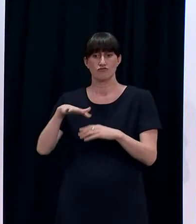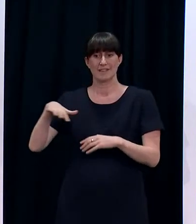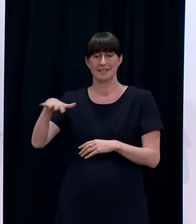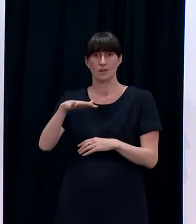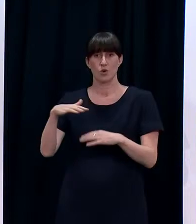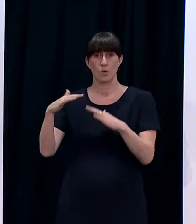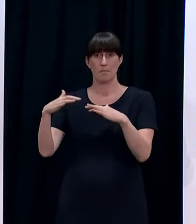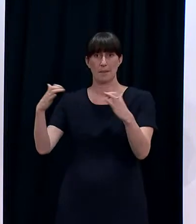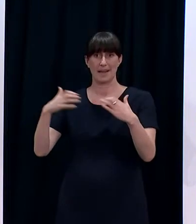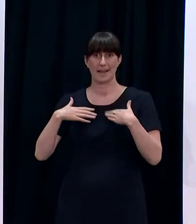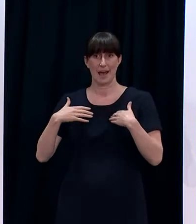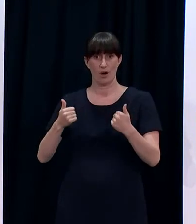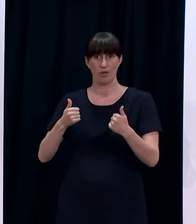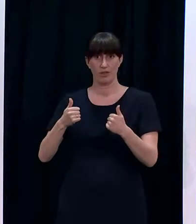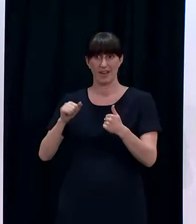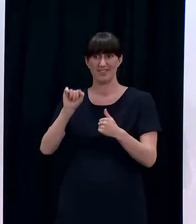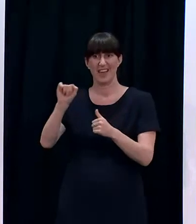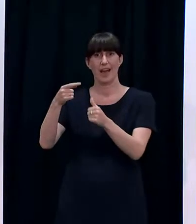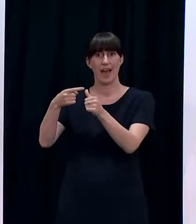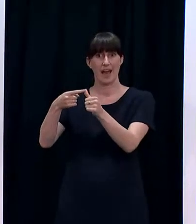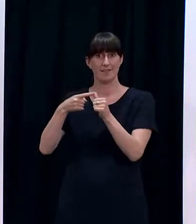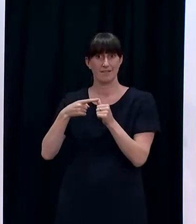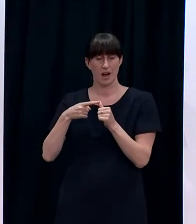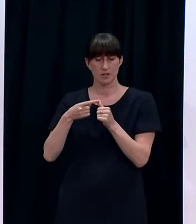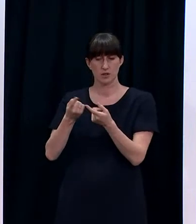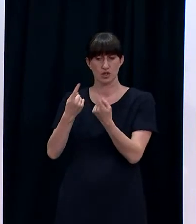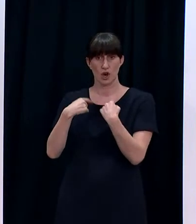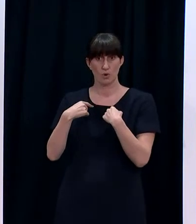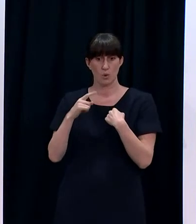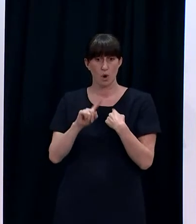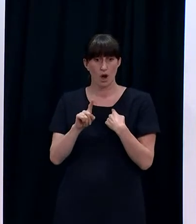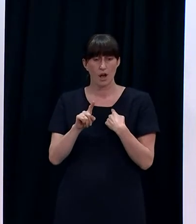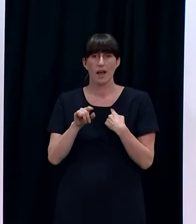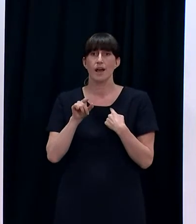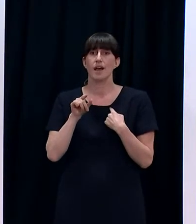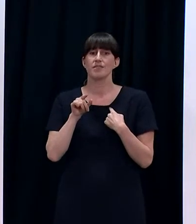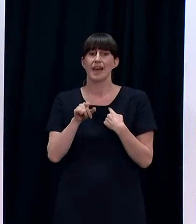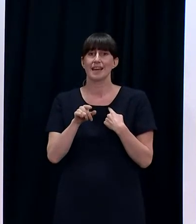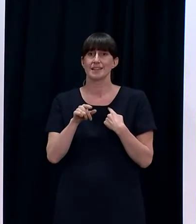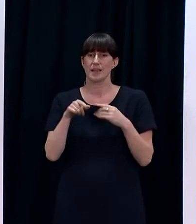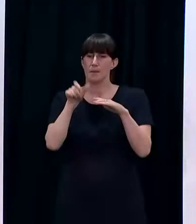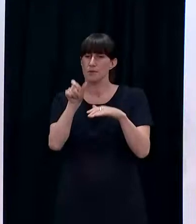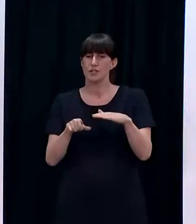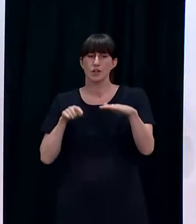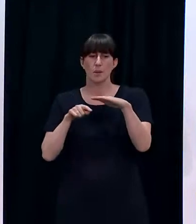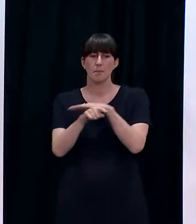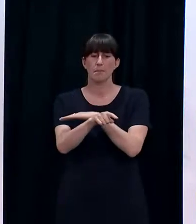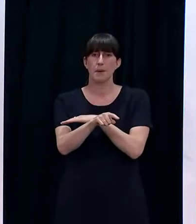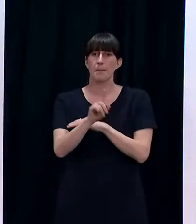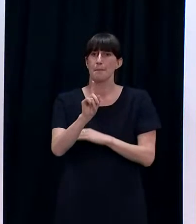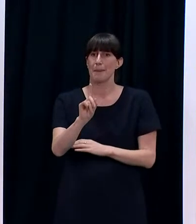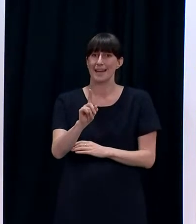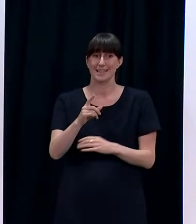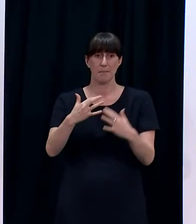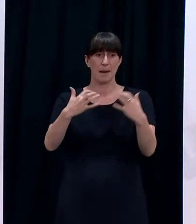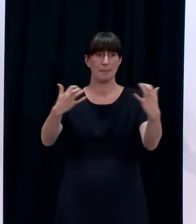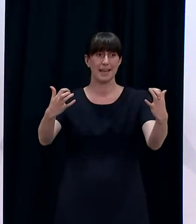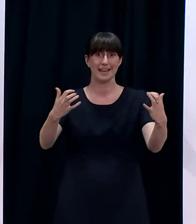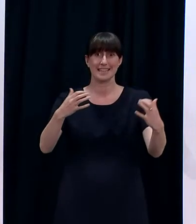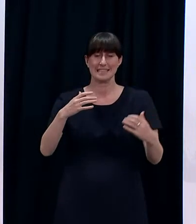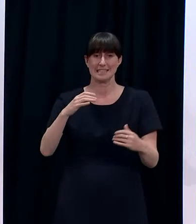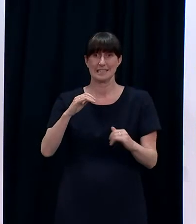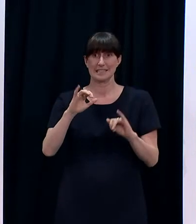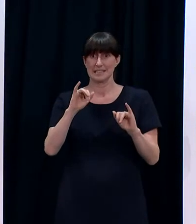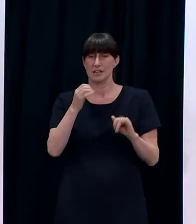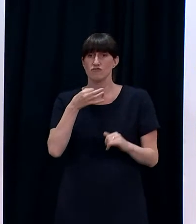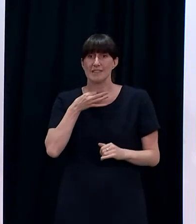basis of all of this information is that there was no risk to public safety through this incident. However, it is